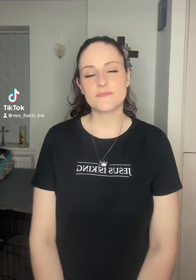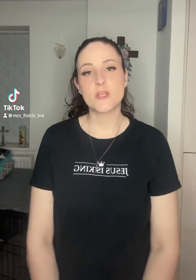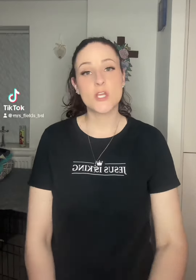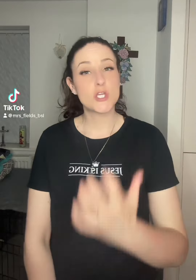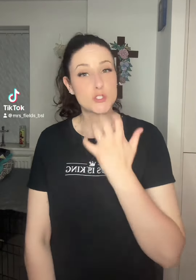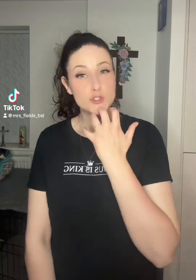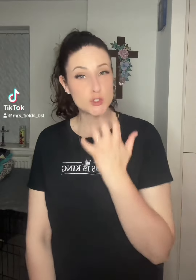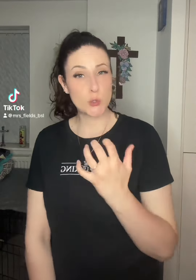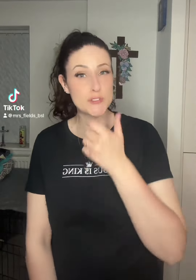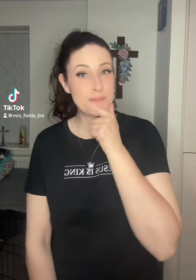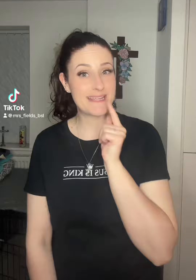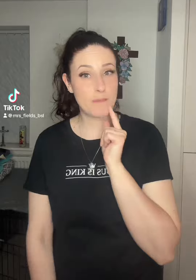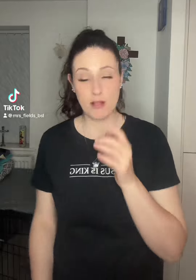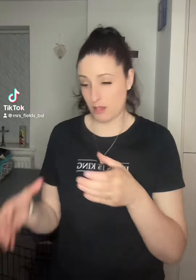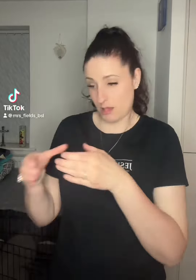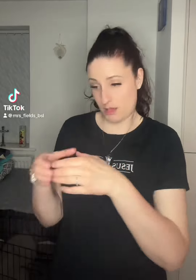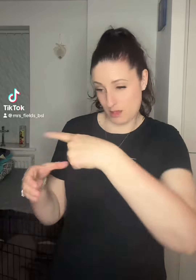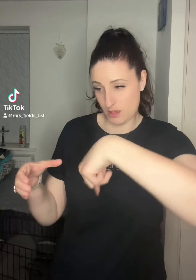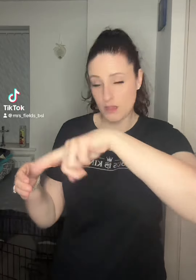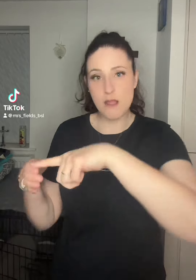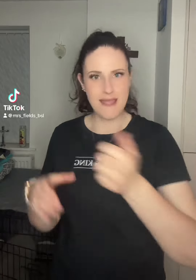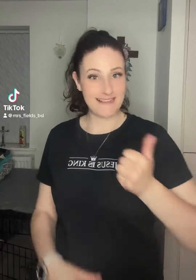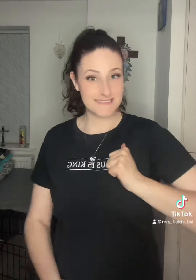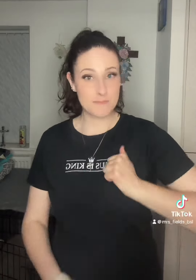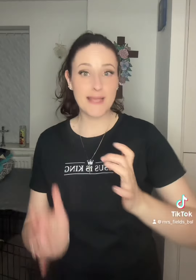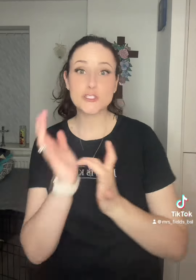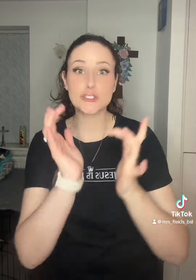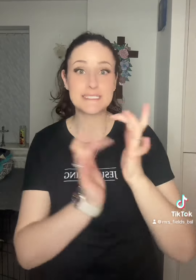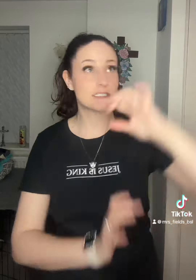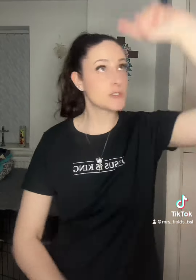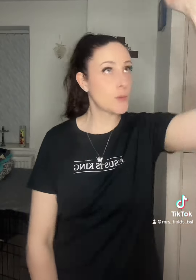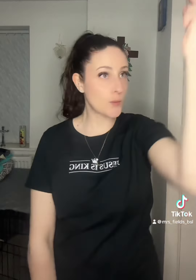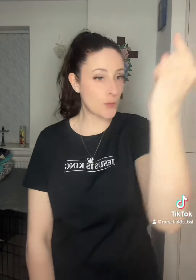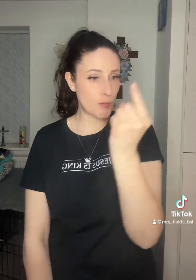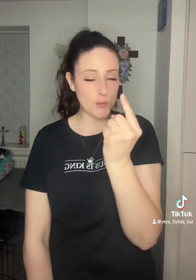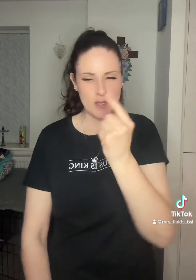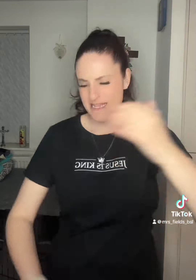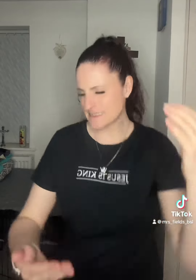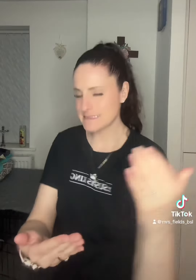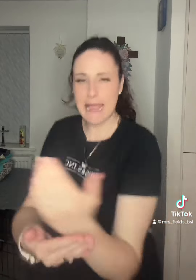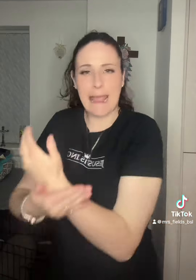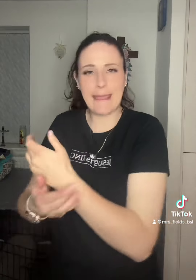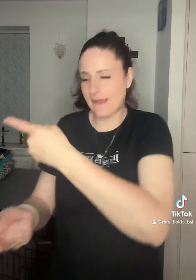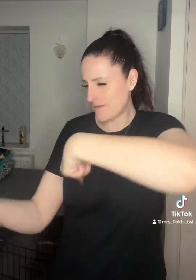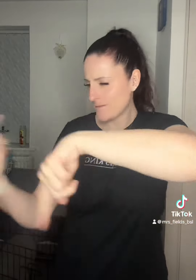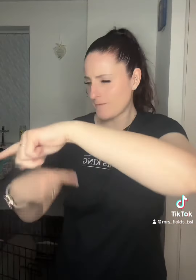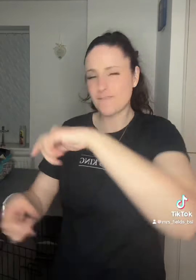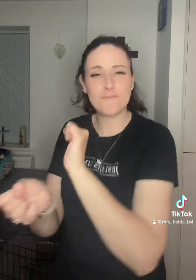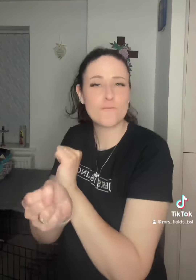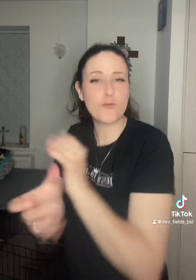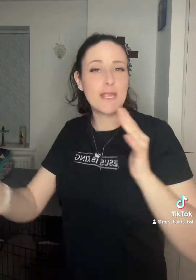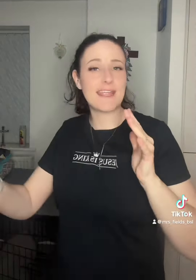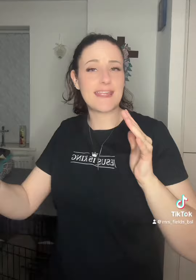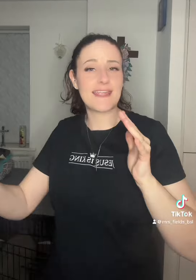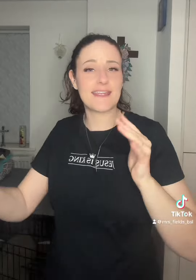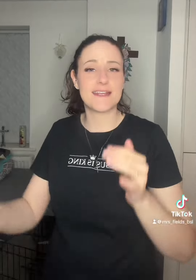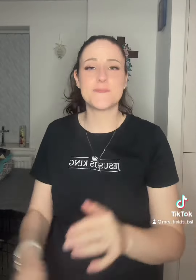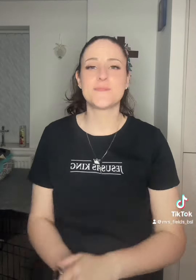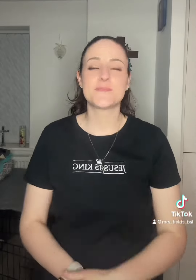Jewish people, like I said, expected Jesus to come and save them from the slavery of the Egyptians. So they were there